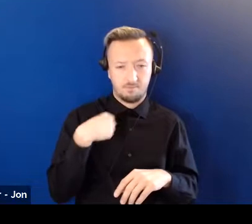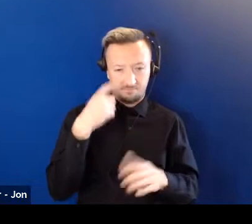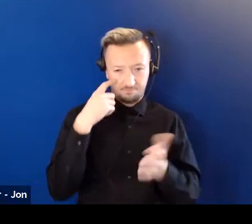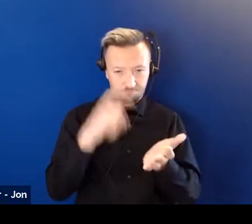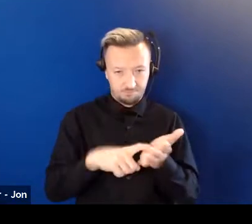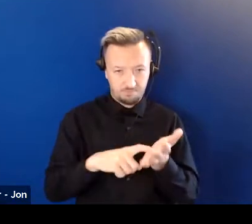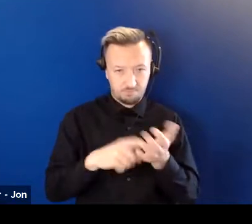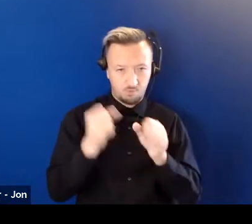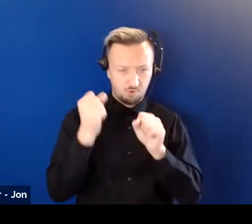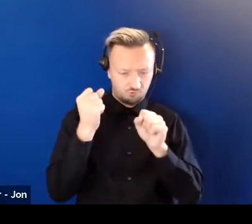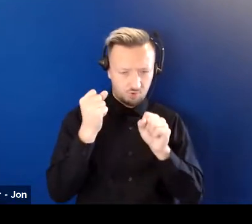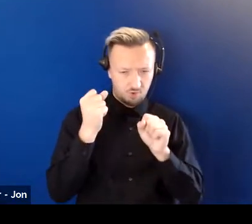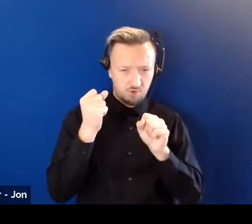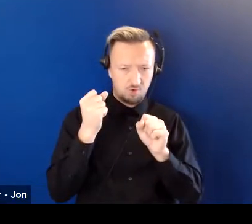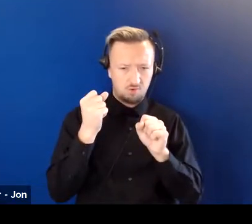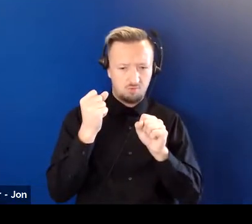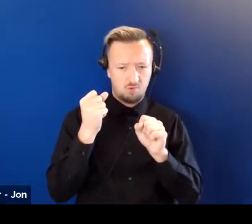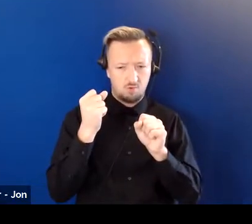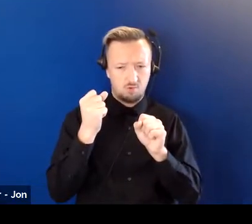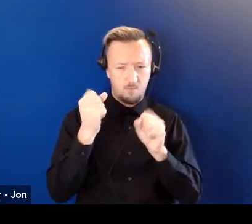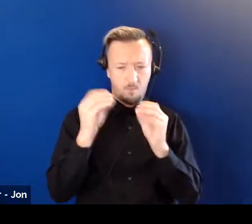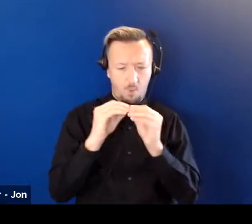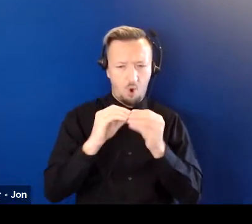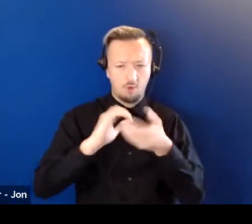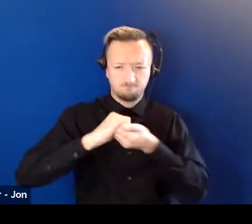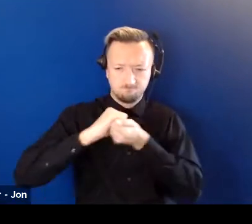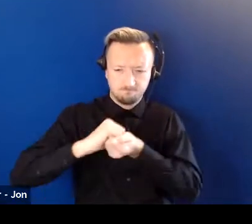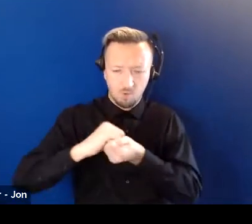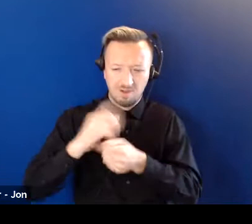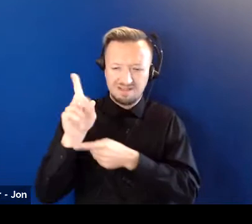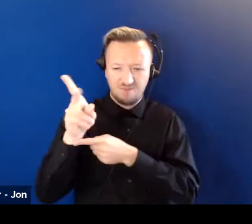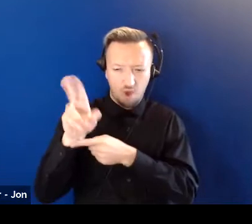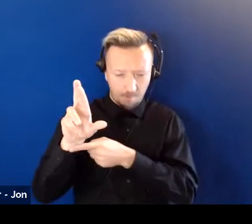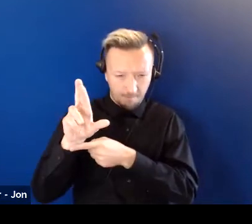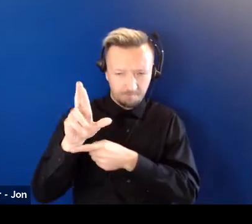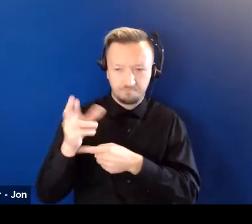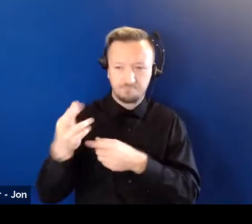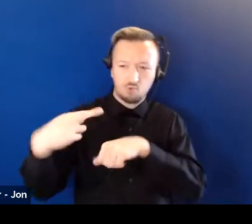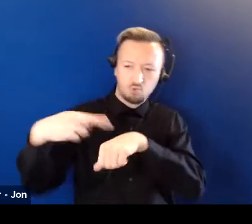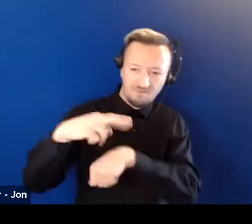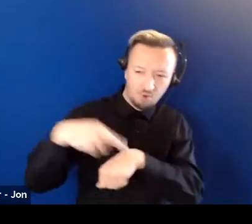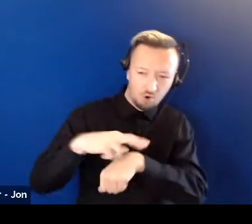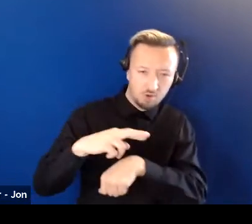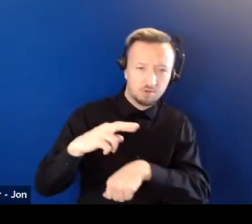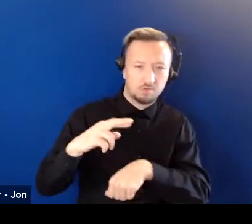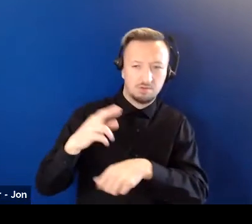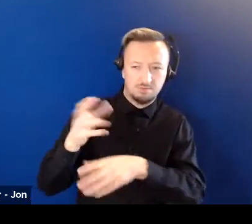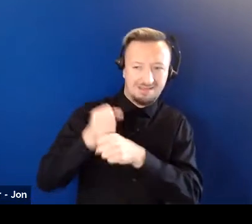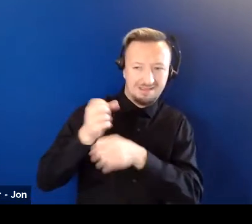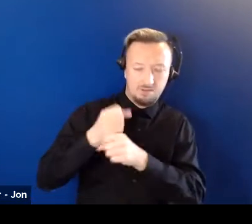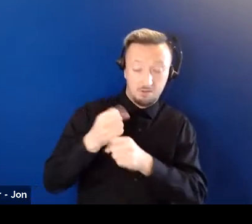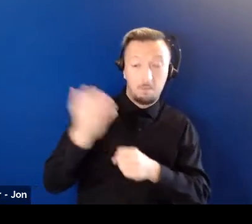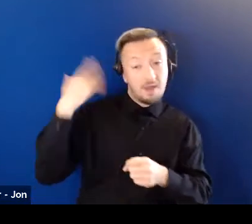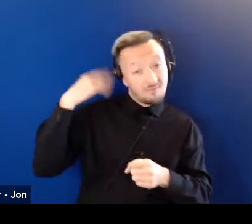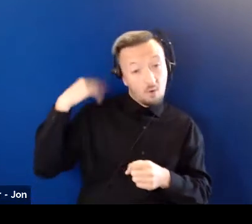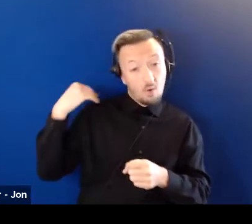the Division of Vocational Rehabilitation and would have us being able to get those referrals, because even though we'd had a